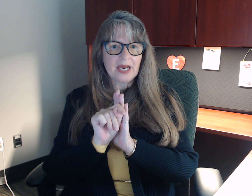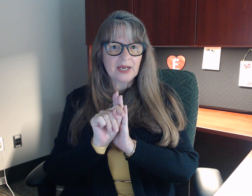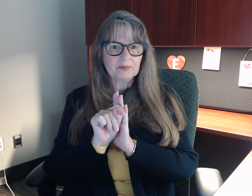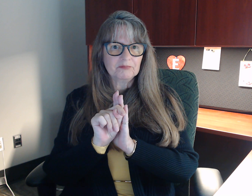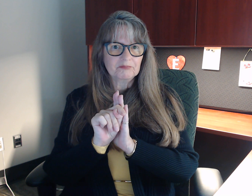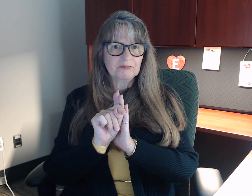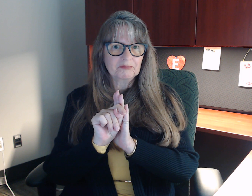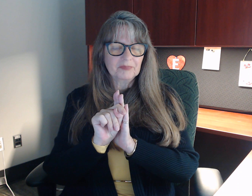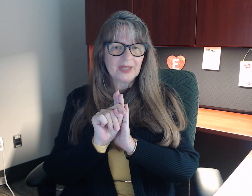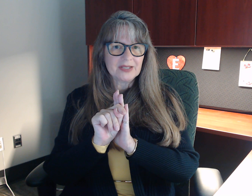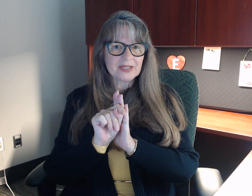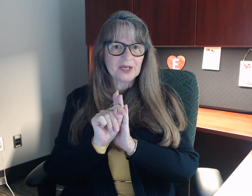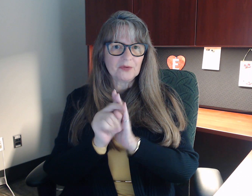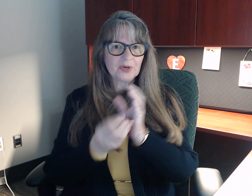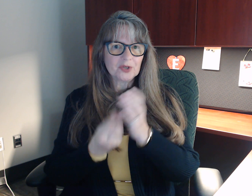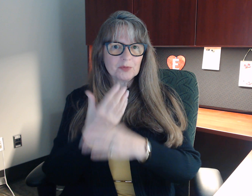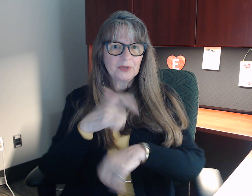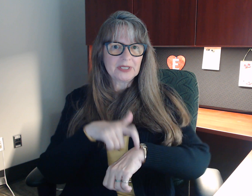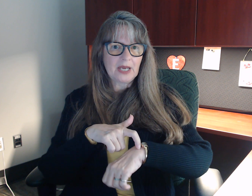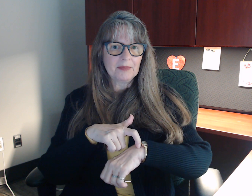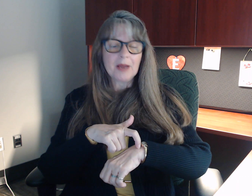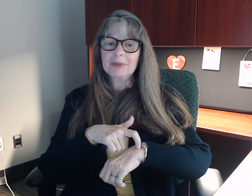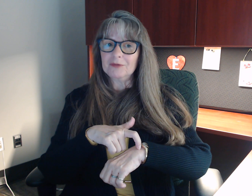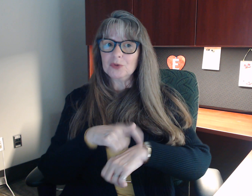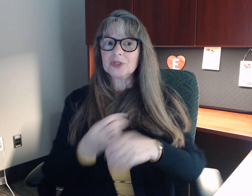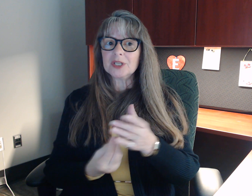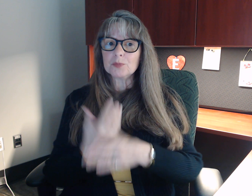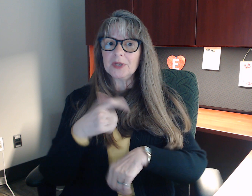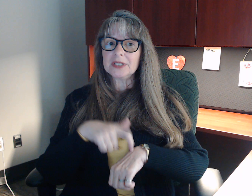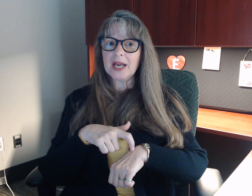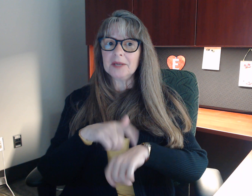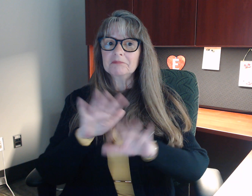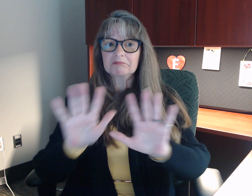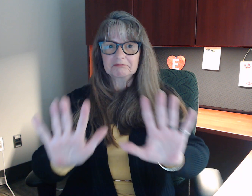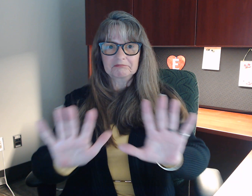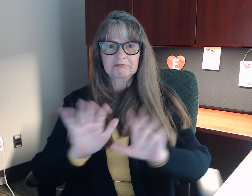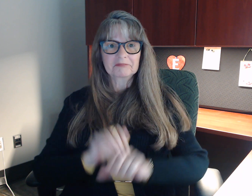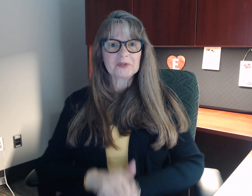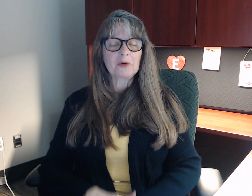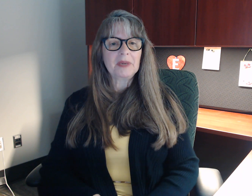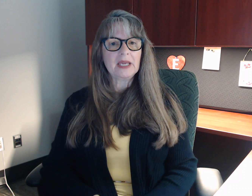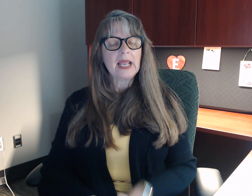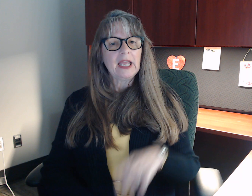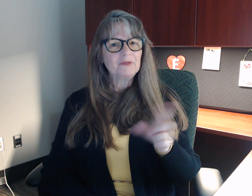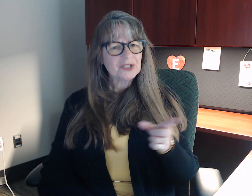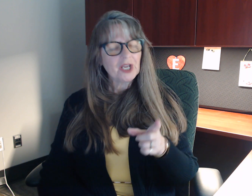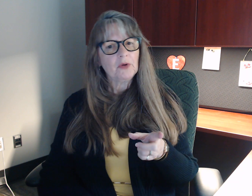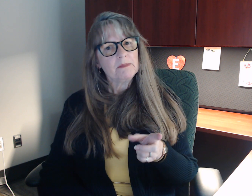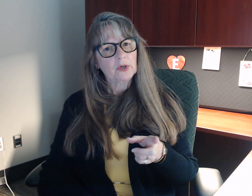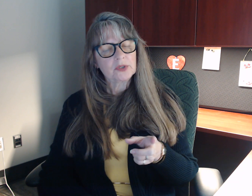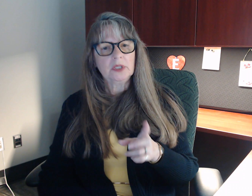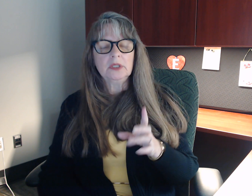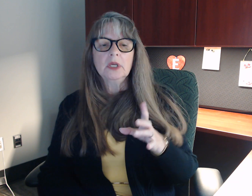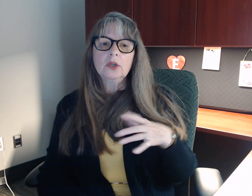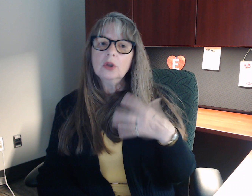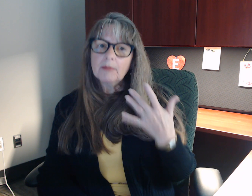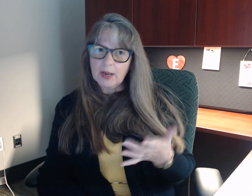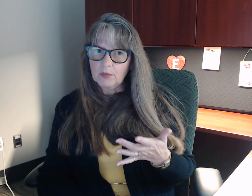springtime instead of springtime. But if you see springtime, so be it. If it's a hearing person, you might want